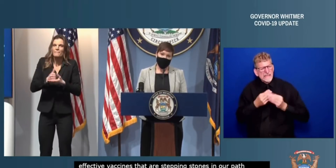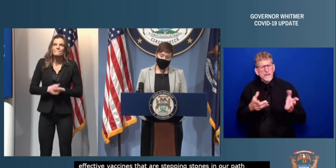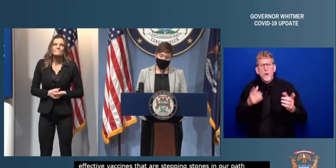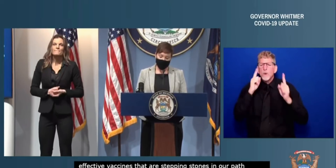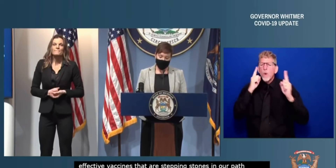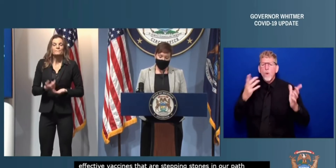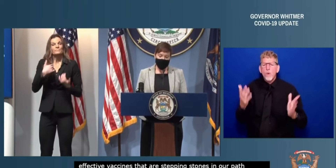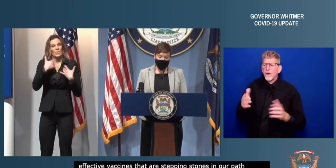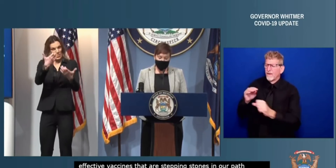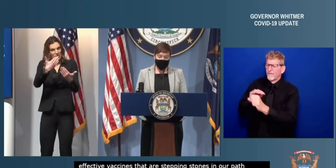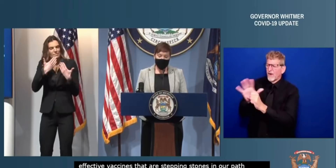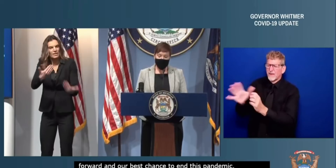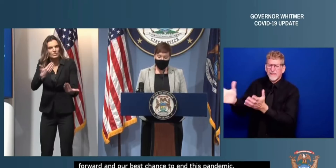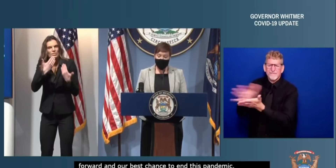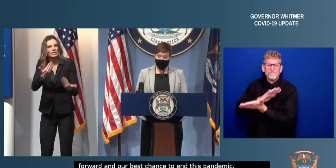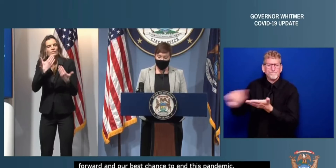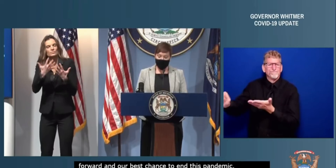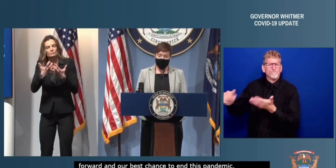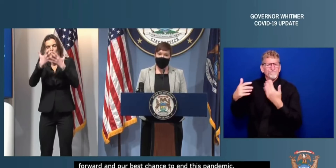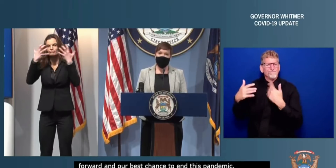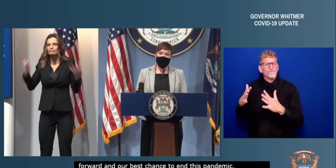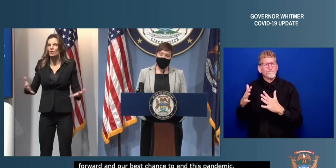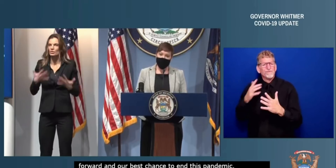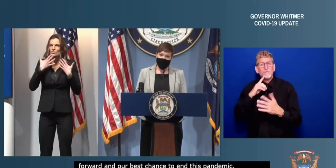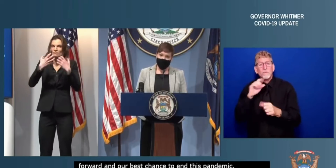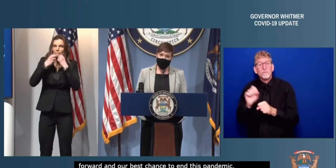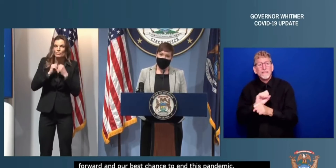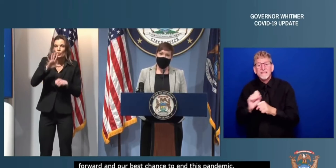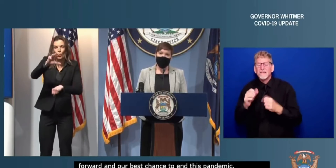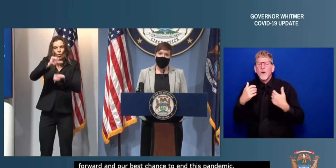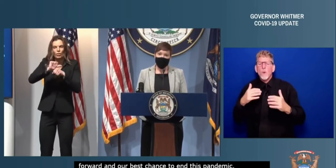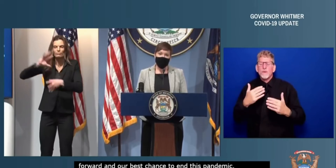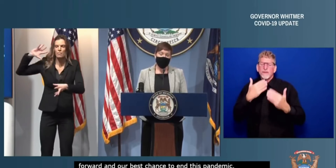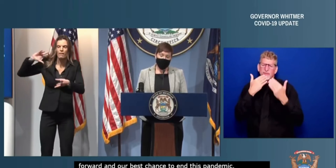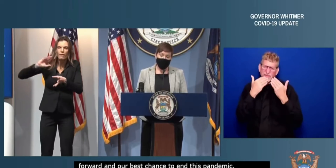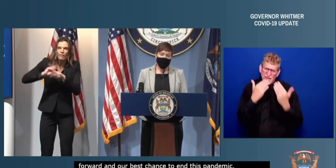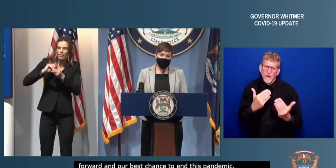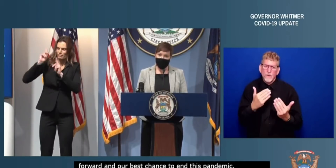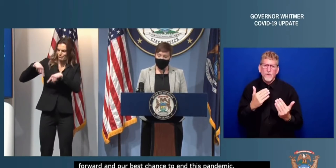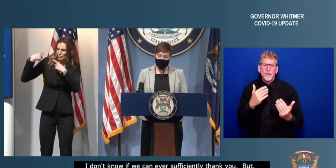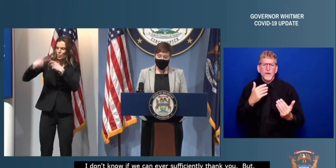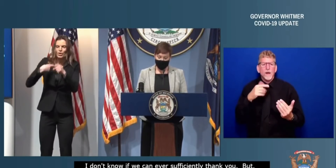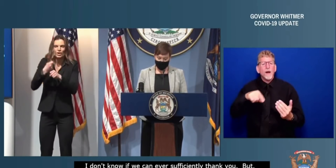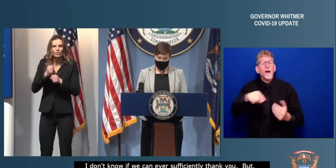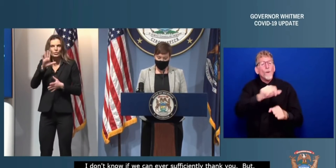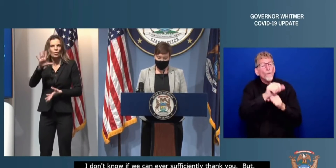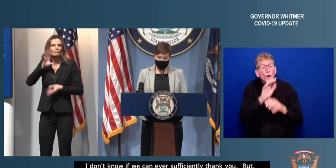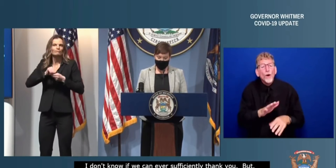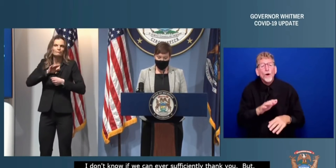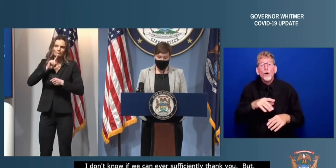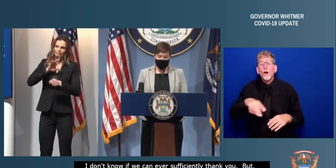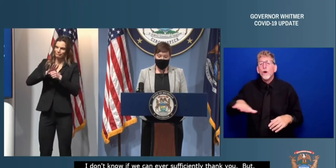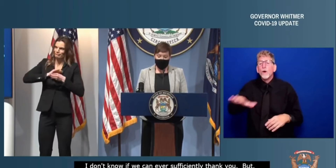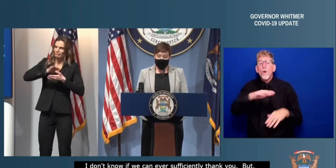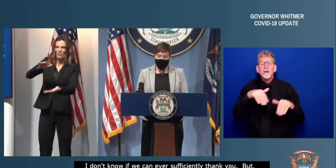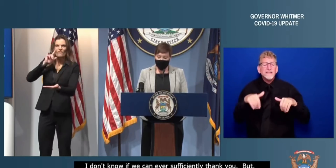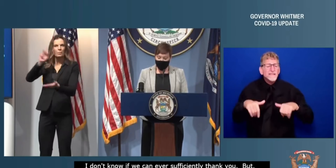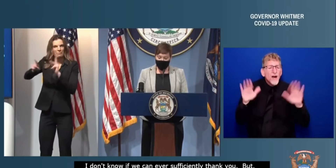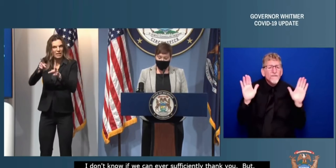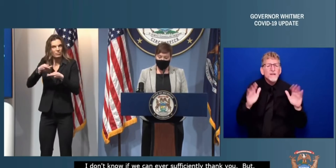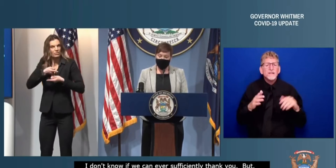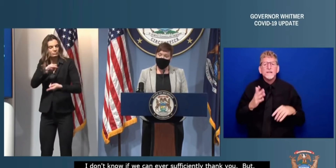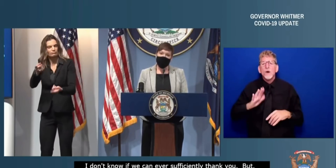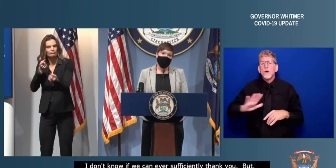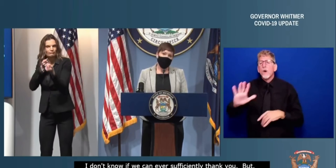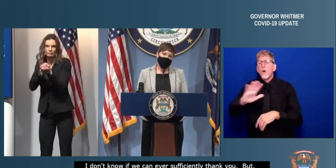sufficiently thank you, but thank you for your work, your sacrifice, and that incredible dedication. I also